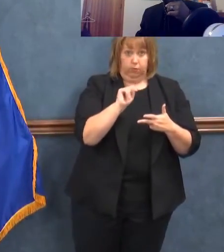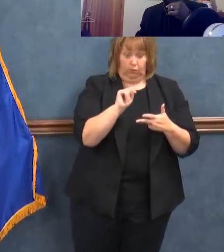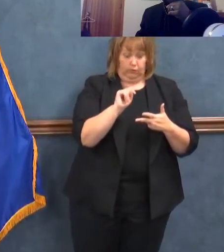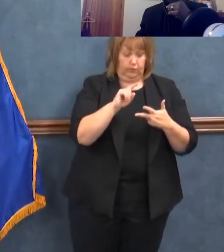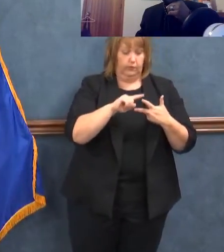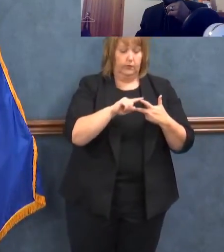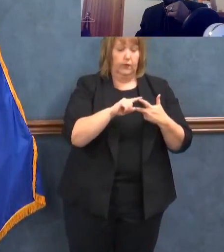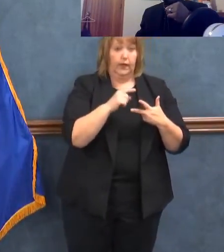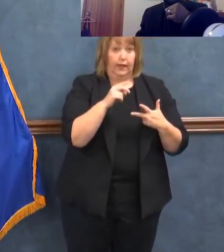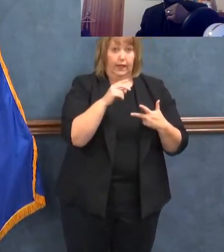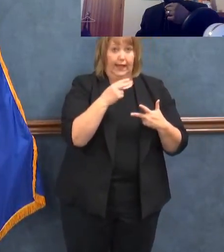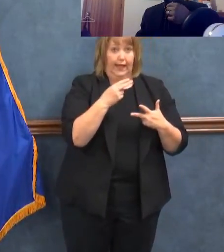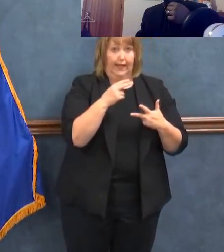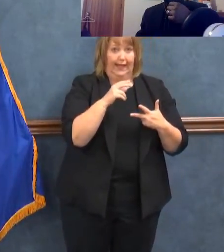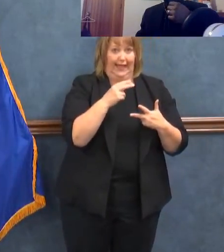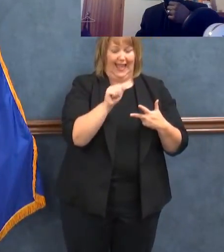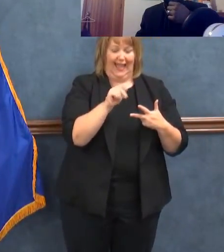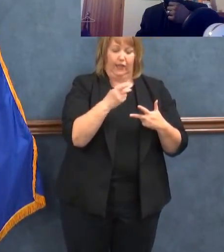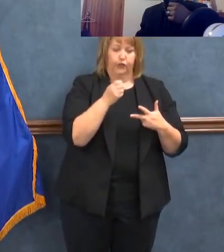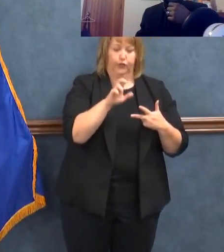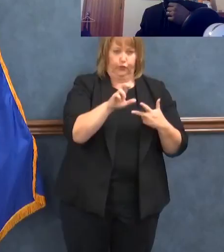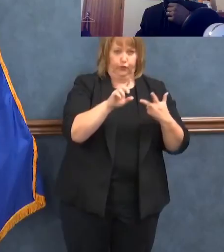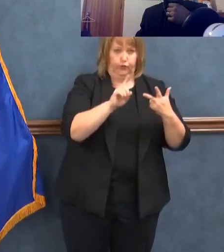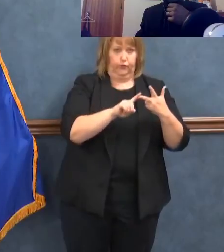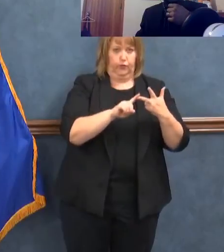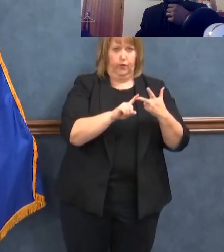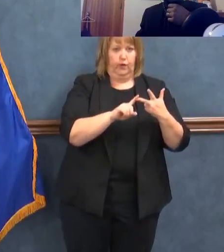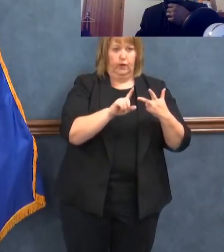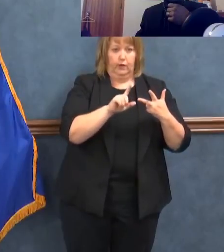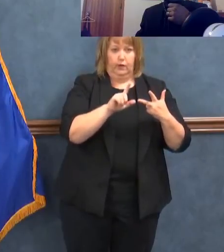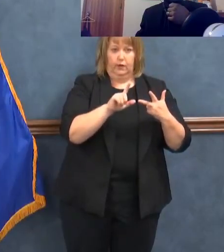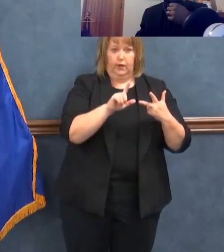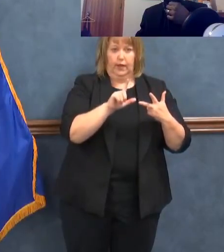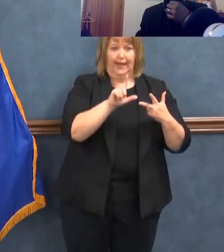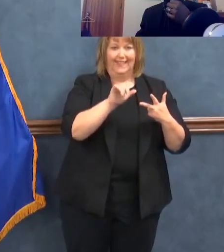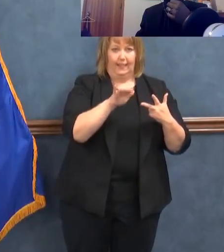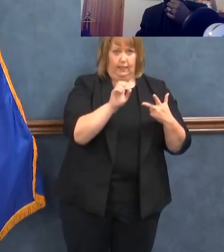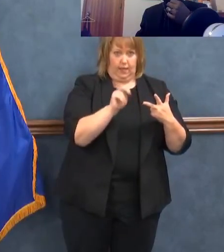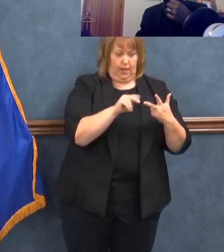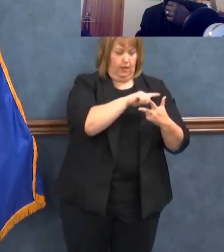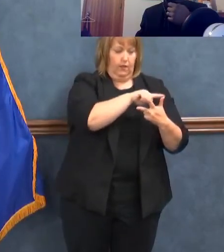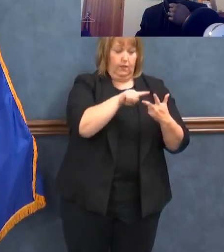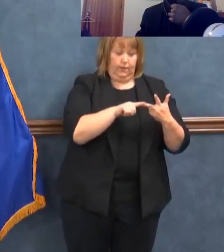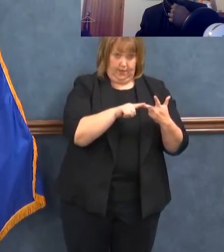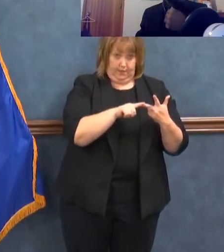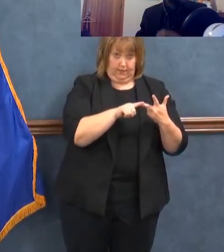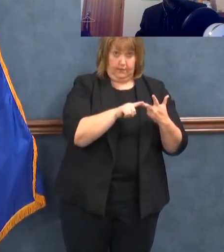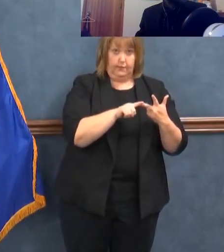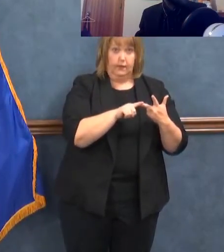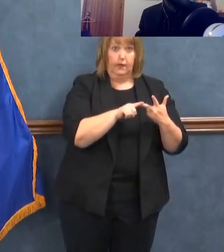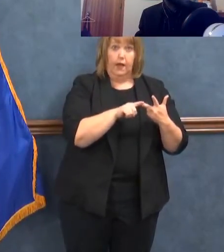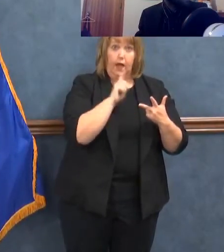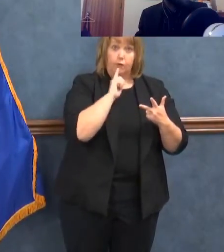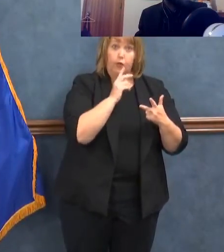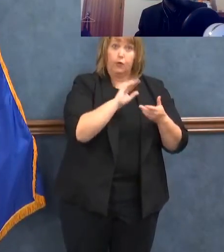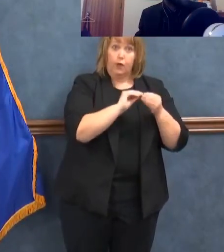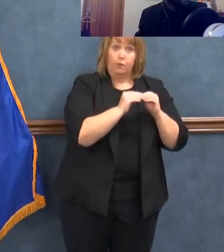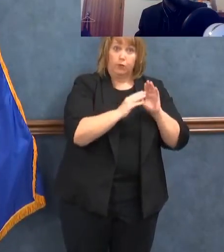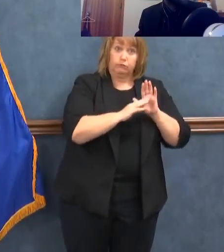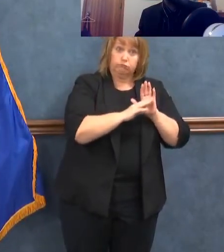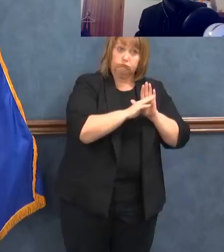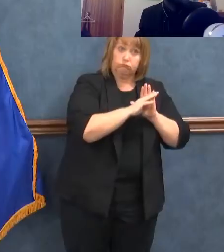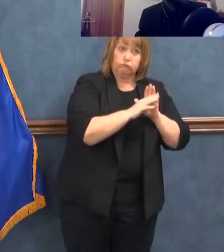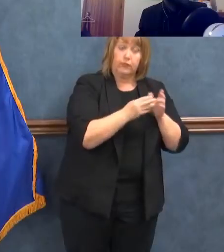return to the statewide standards, meaning pubs, bars, and taverns can reopen at 50% capacity